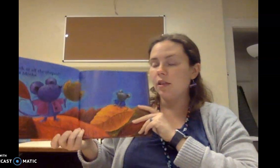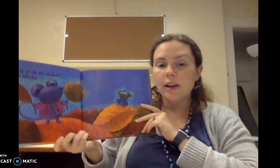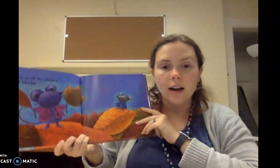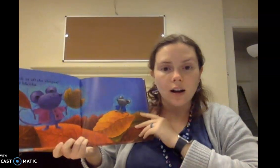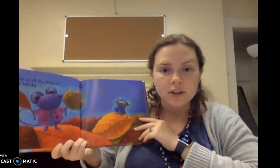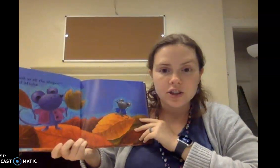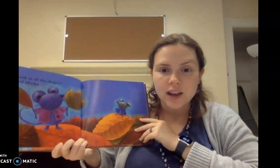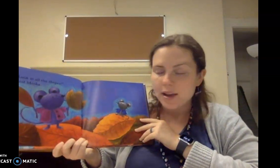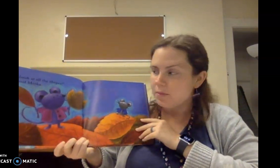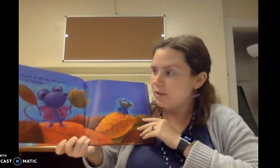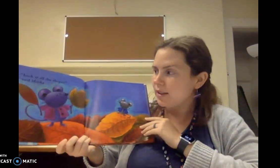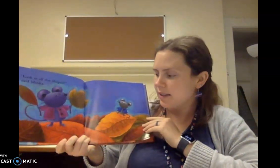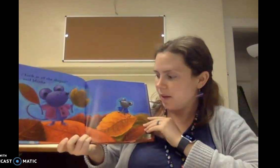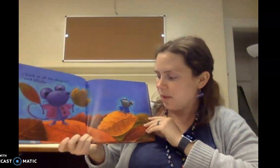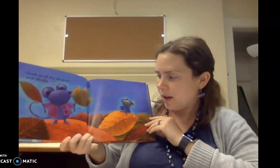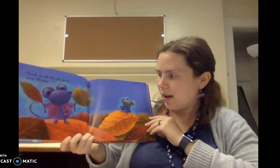Look at all the shapes, said Minka.